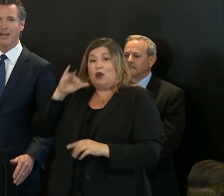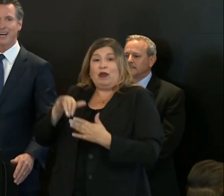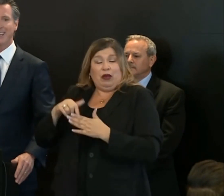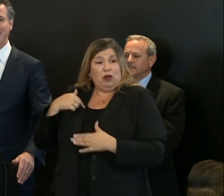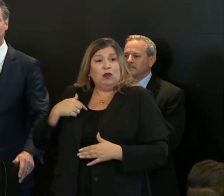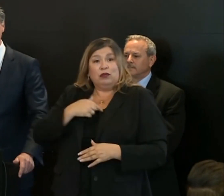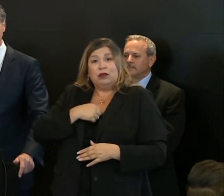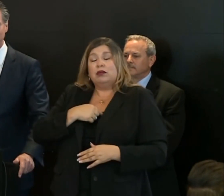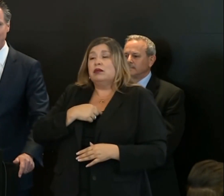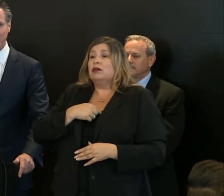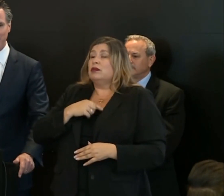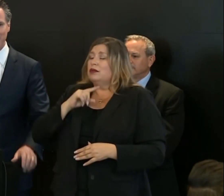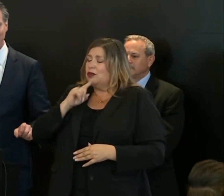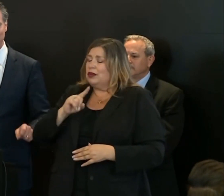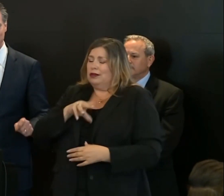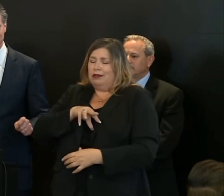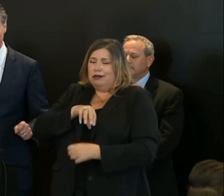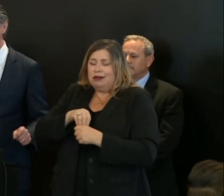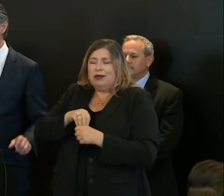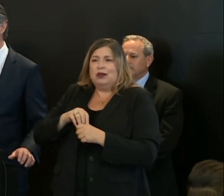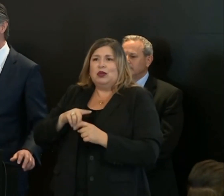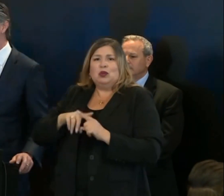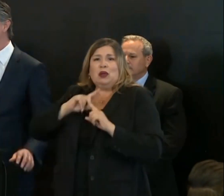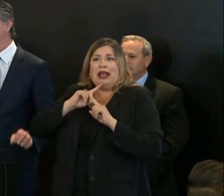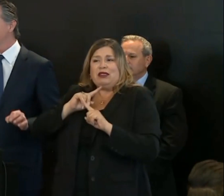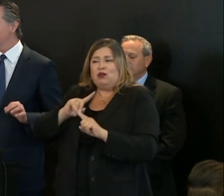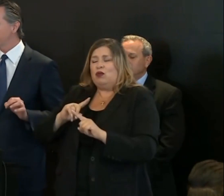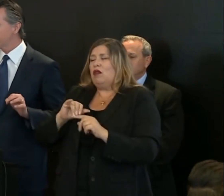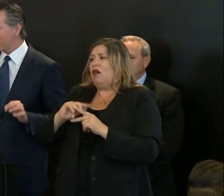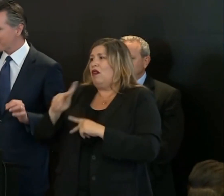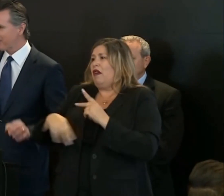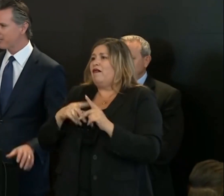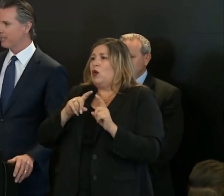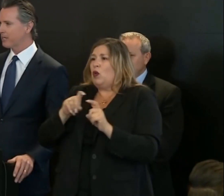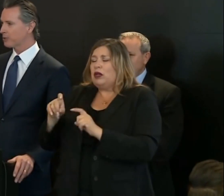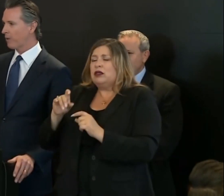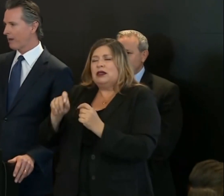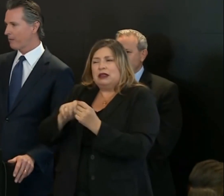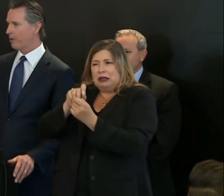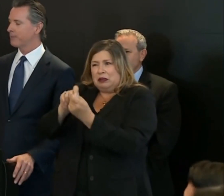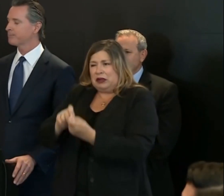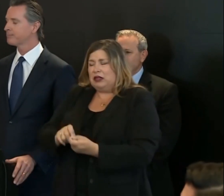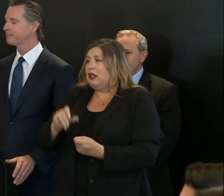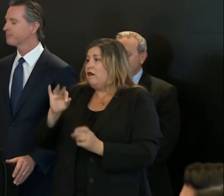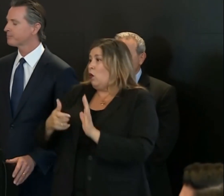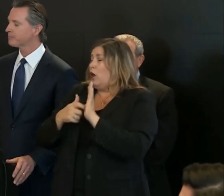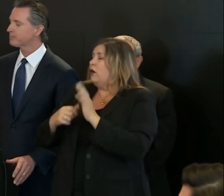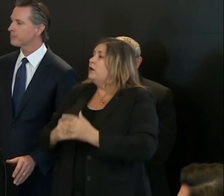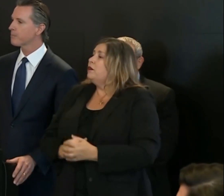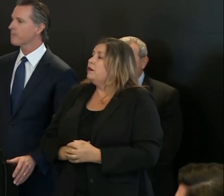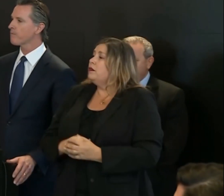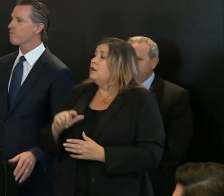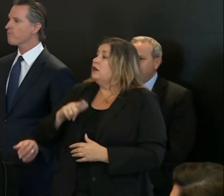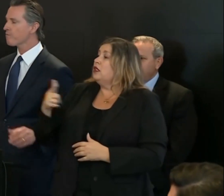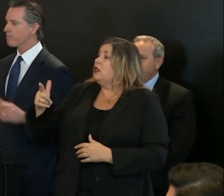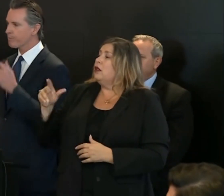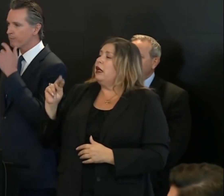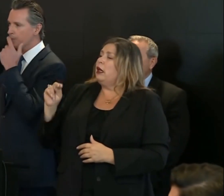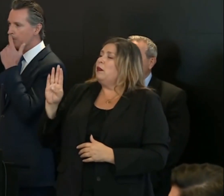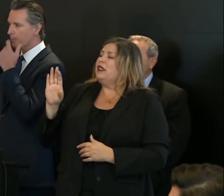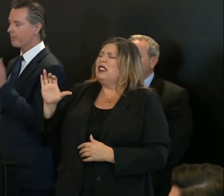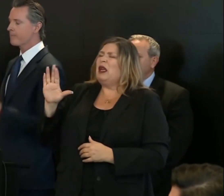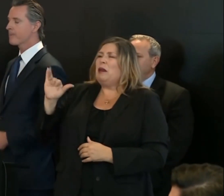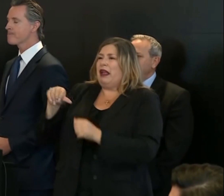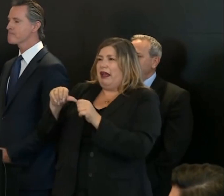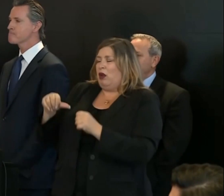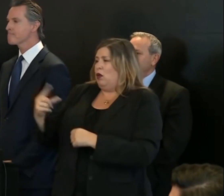are intimately involved in answering those questions with the kind of specificity that's required at the moment. Governor Jody Hernandez, NBC Bay